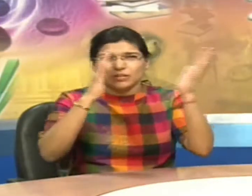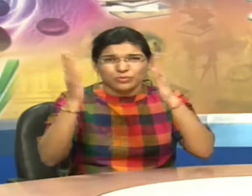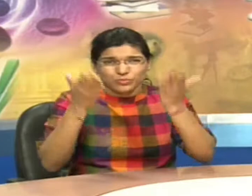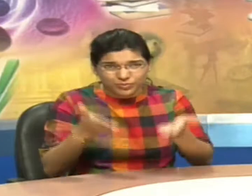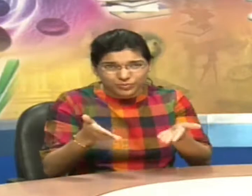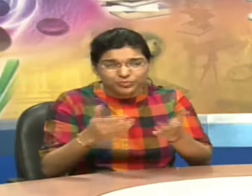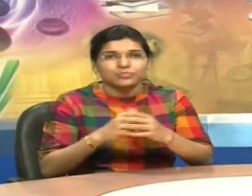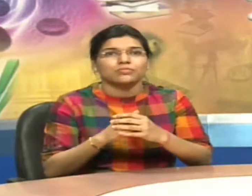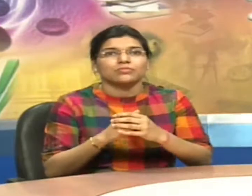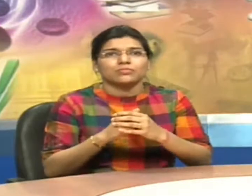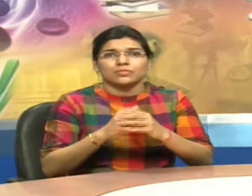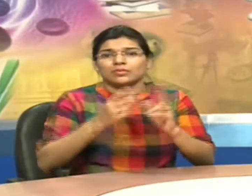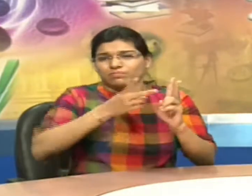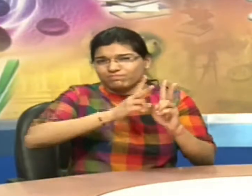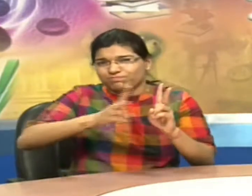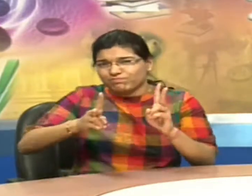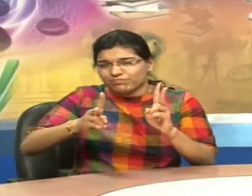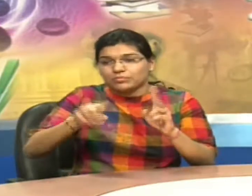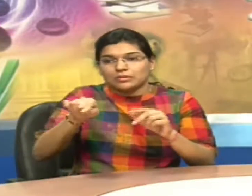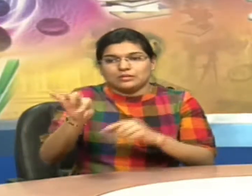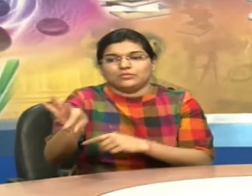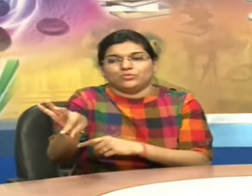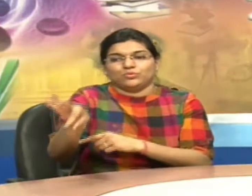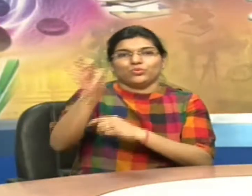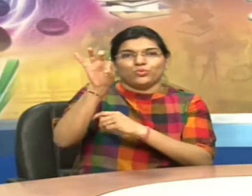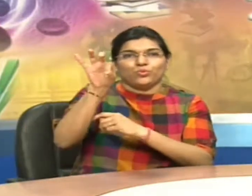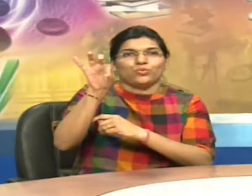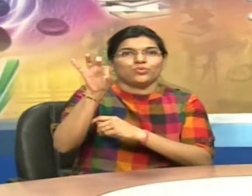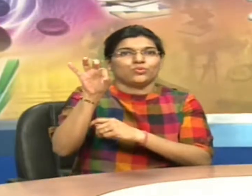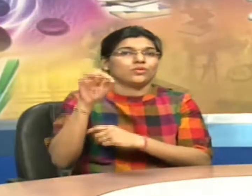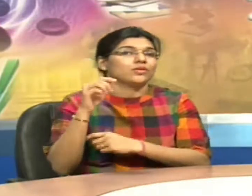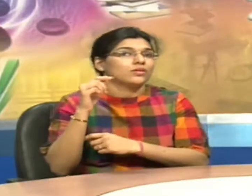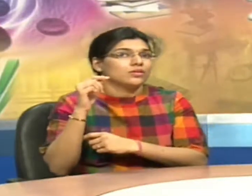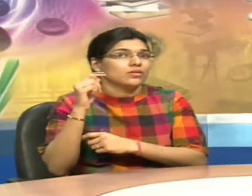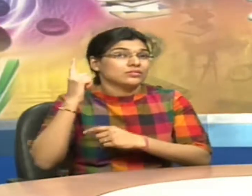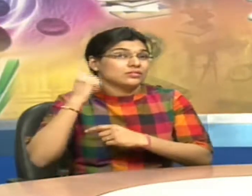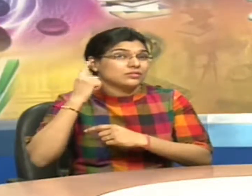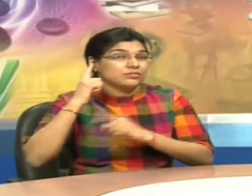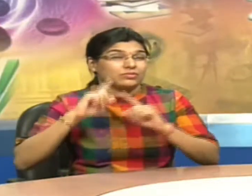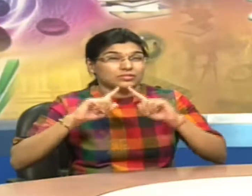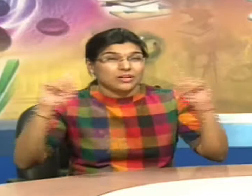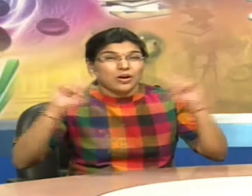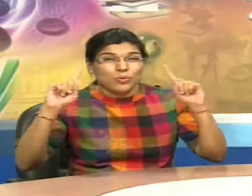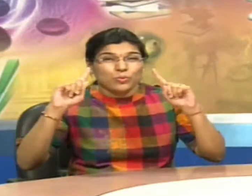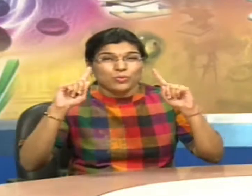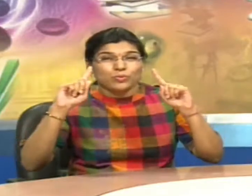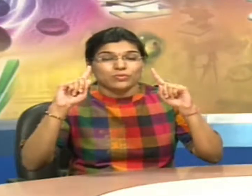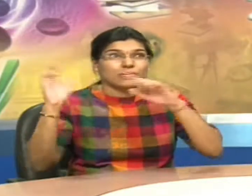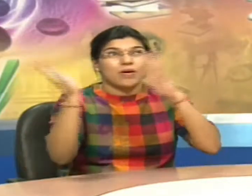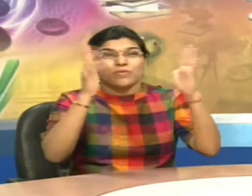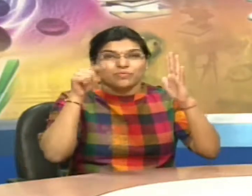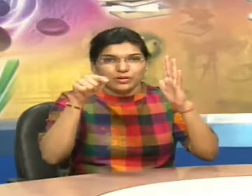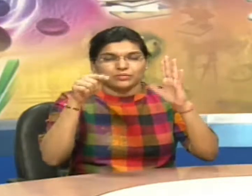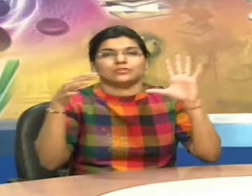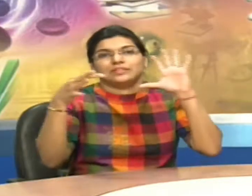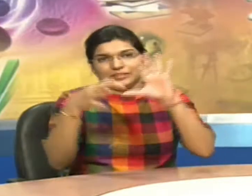land pollution. There are so many types of pollution. What we have chosen today is